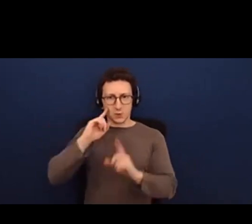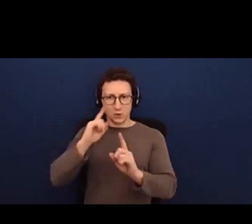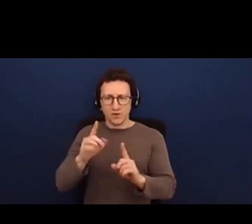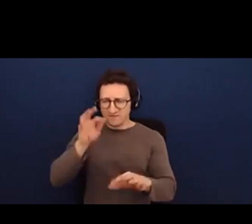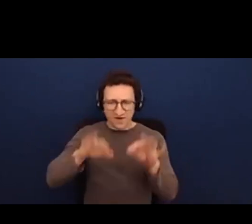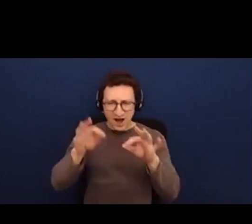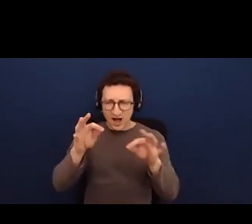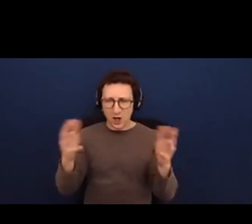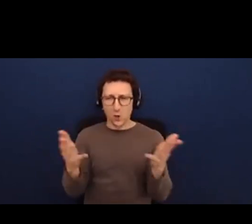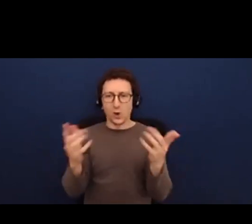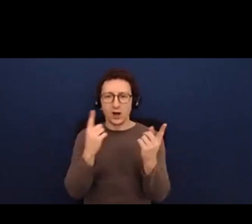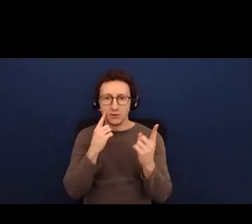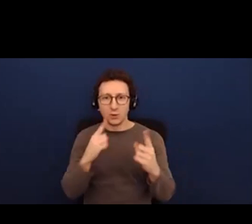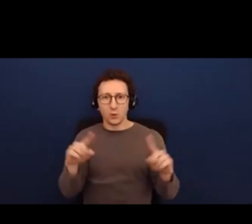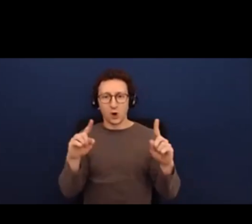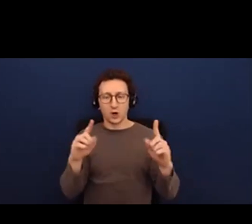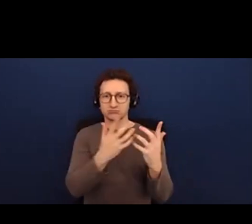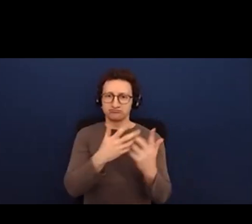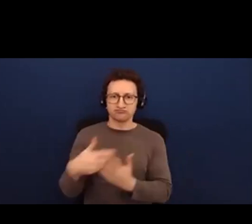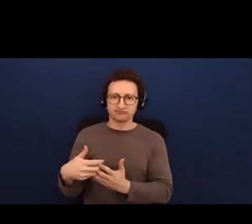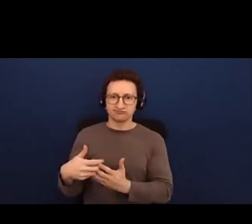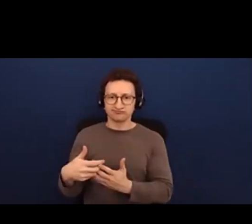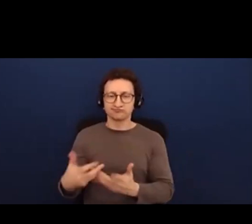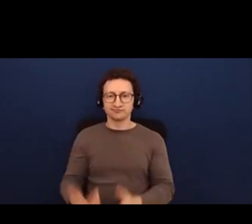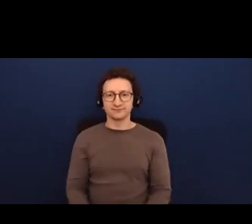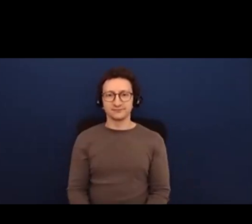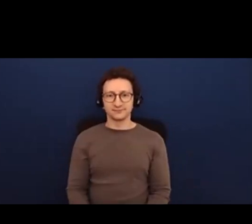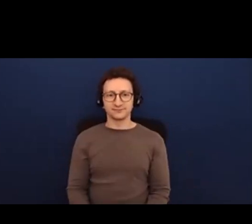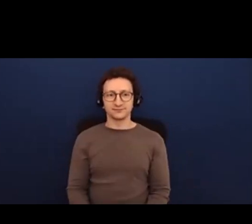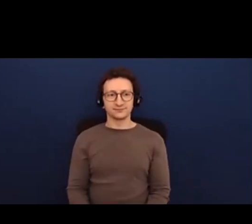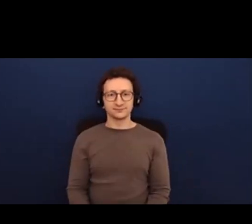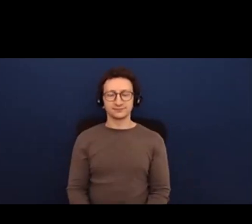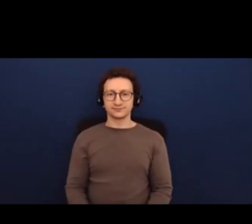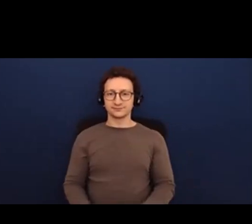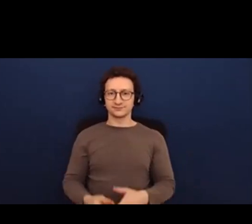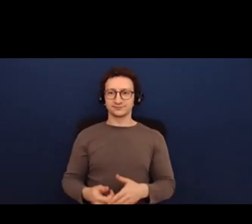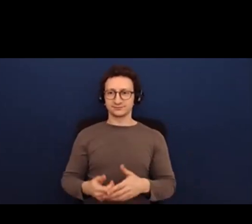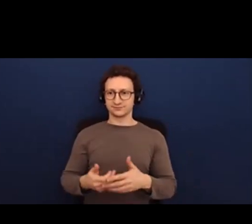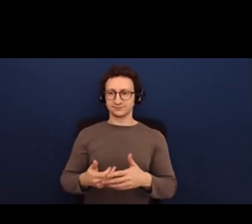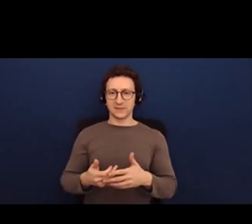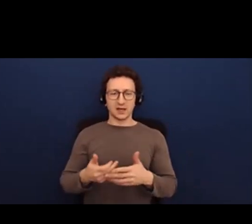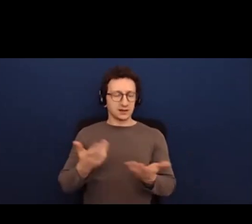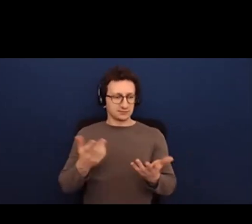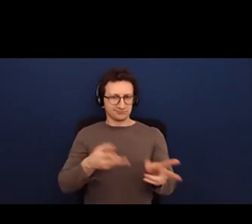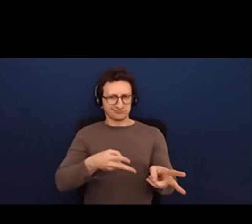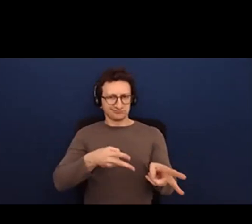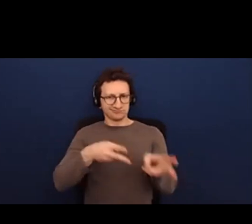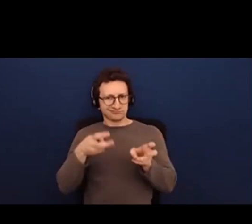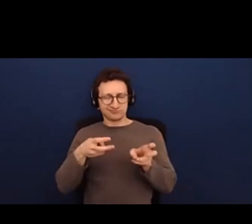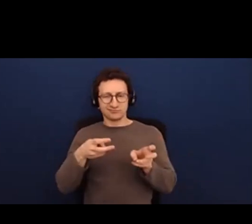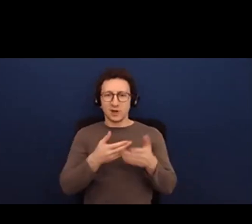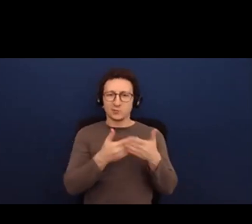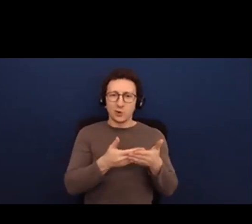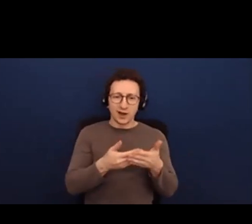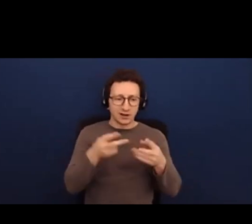look at the what will work as the essence of any particular prayer or ritual or whatever he's